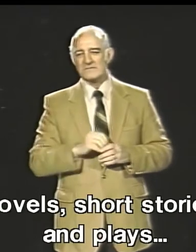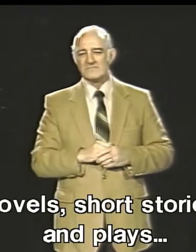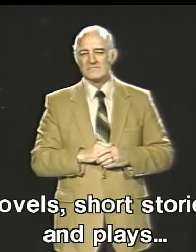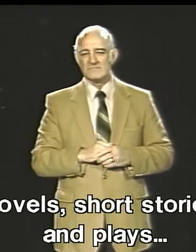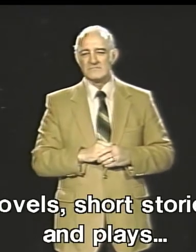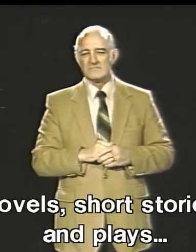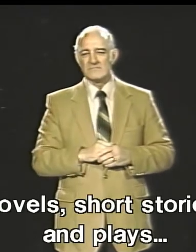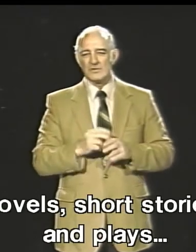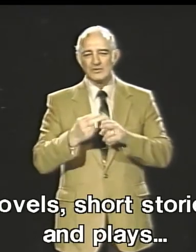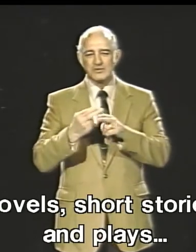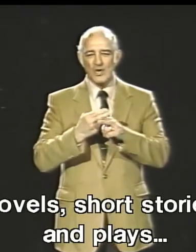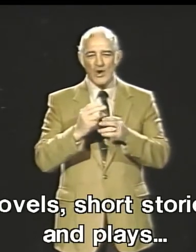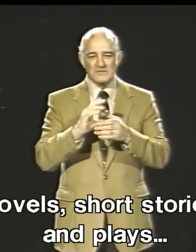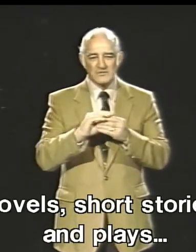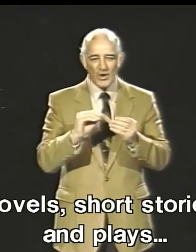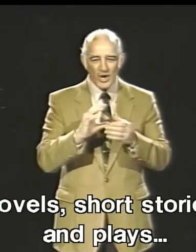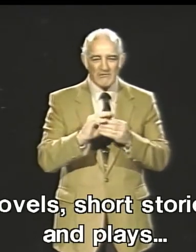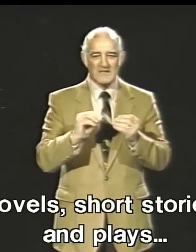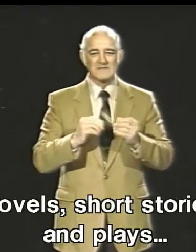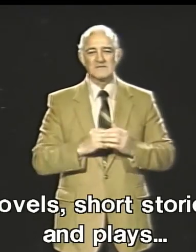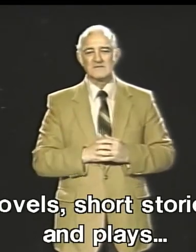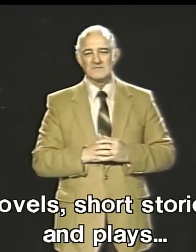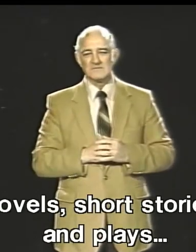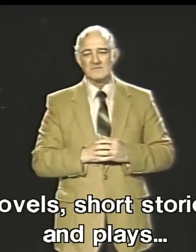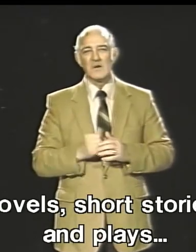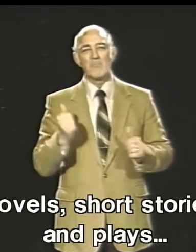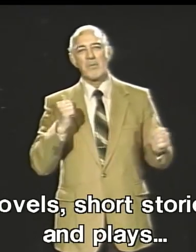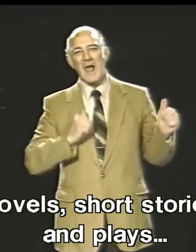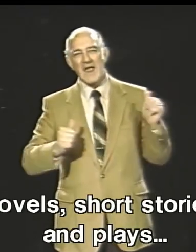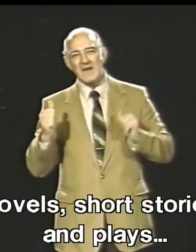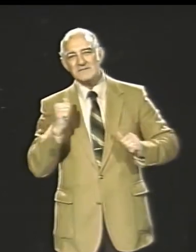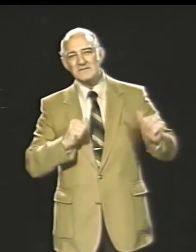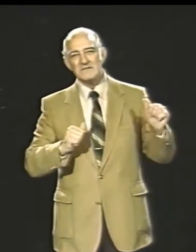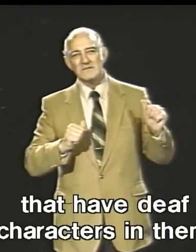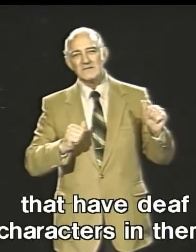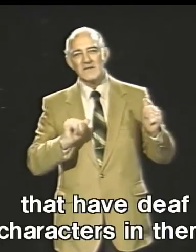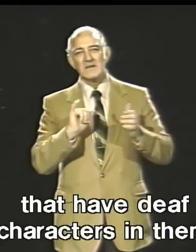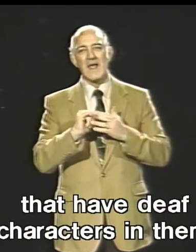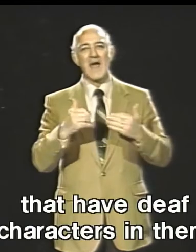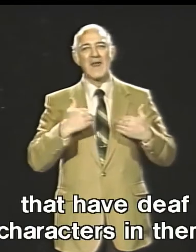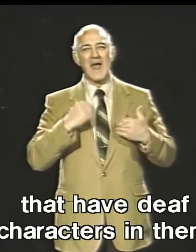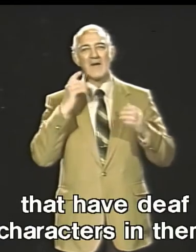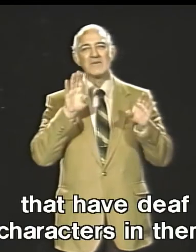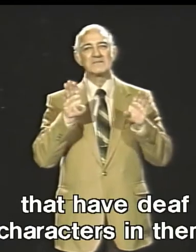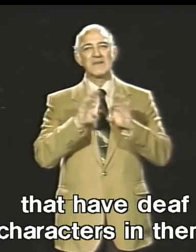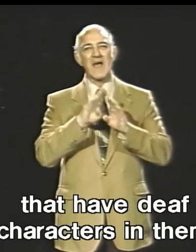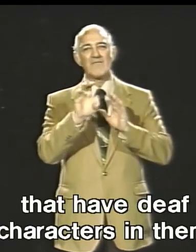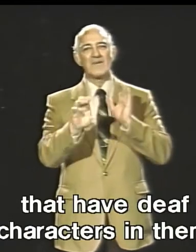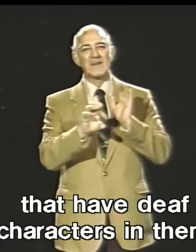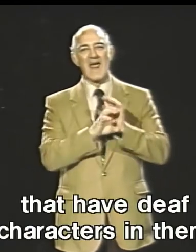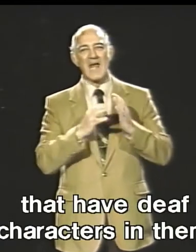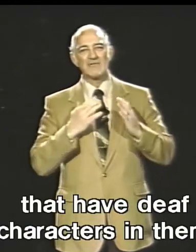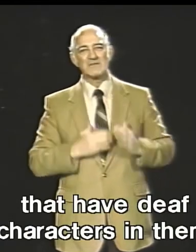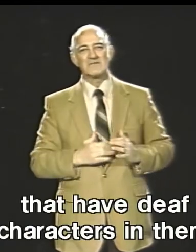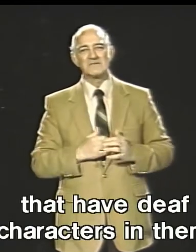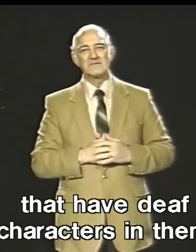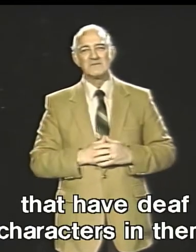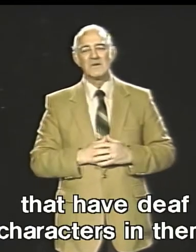novels, short stories, plays that have deaf characters in